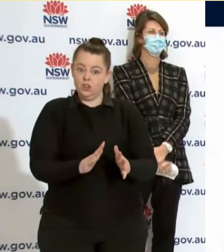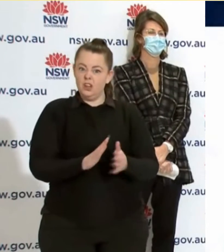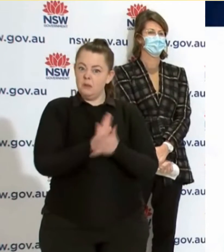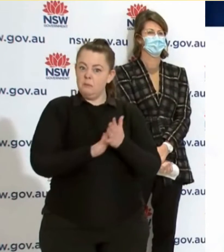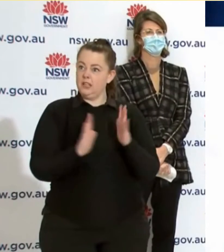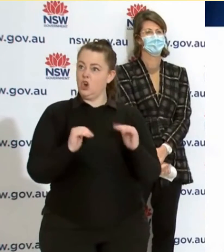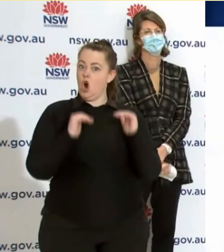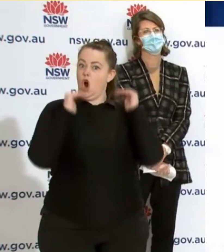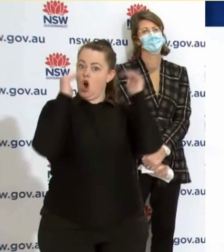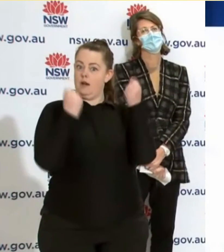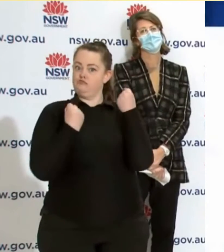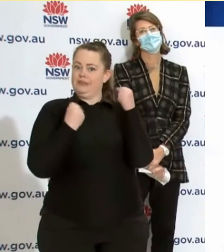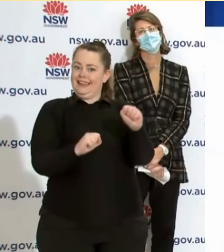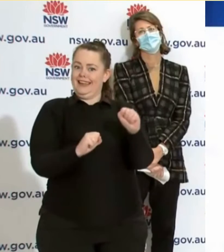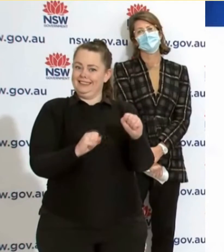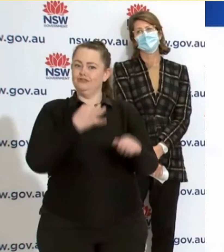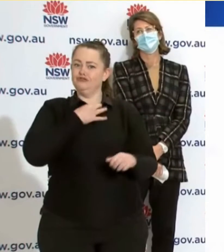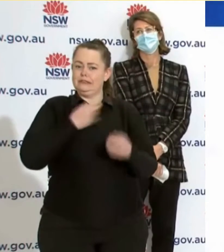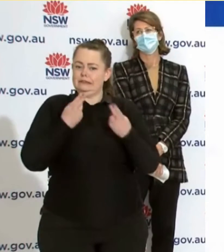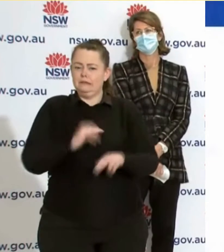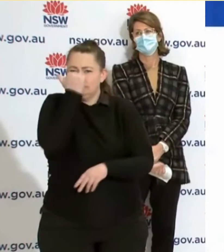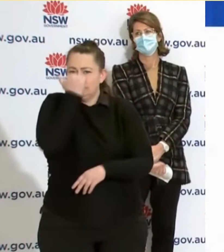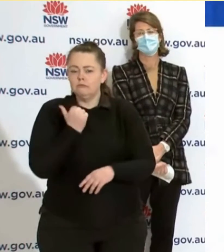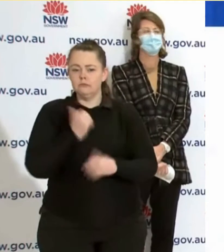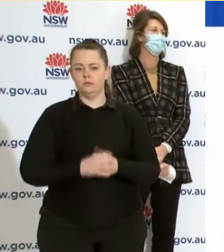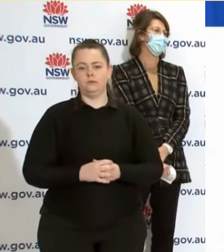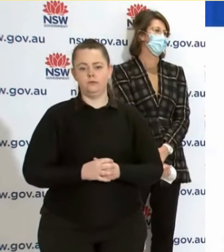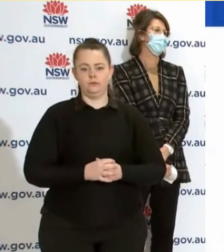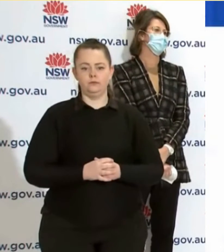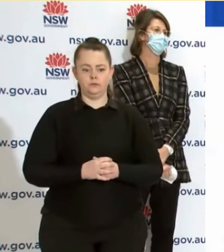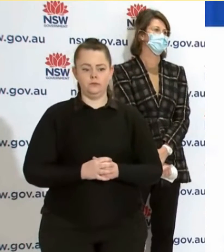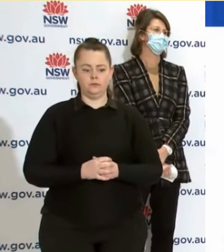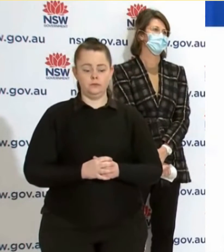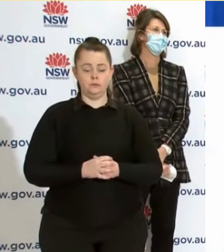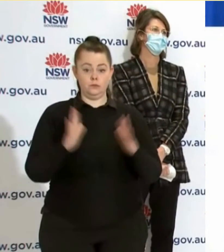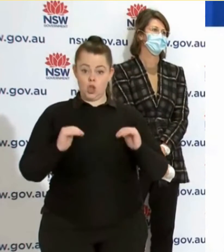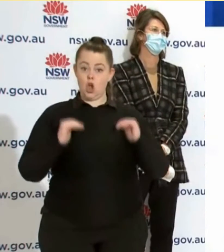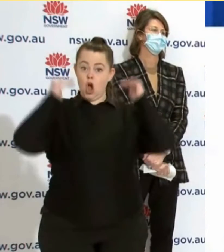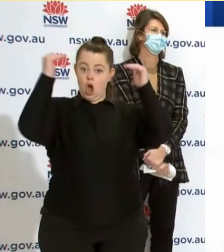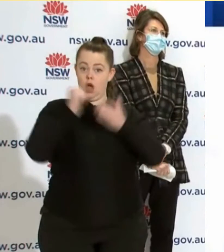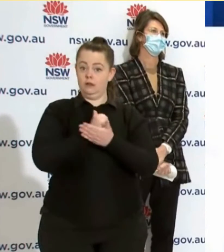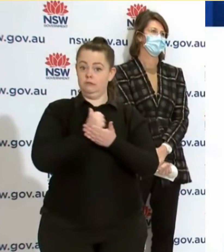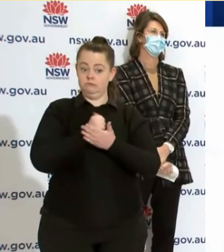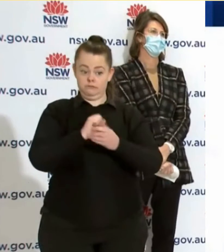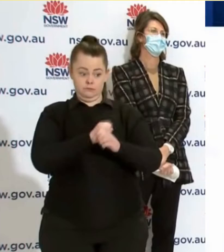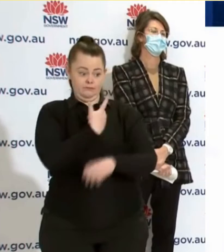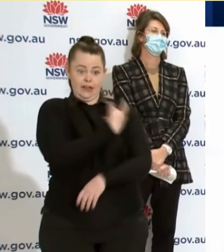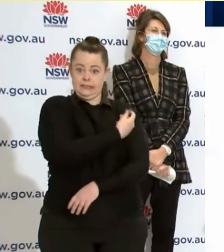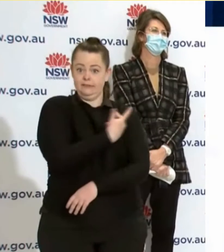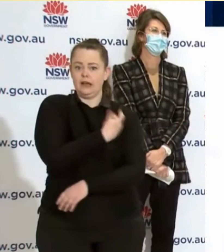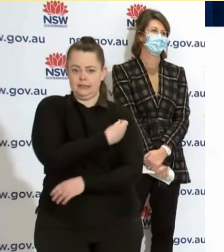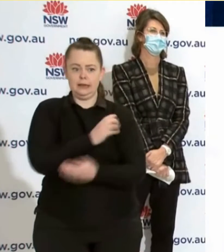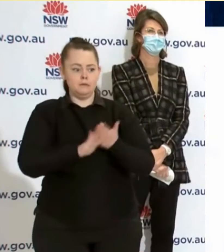essence, when you've had this number of cases, it actually, with a high rate of vaccination, it allows you to